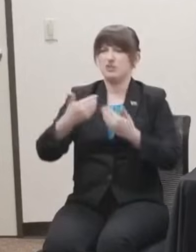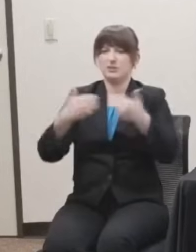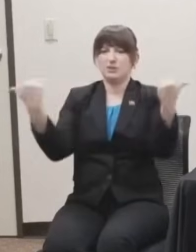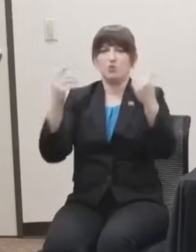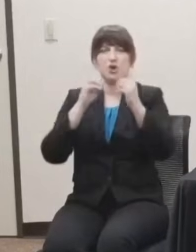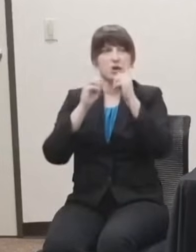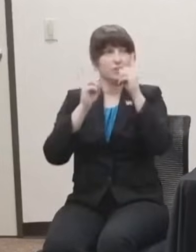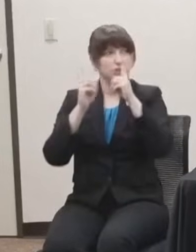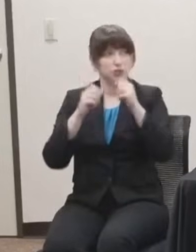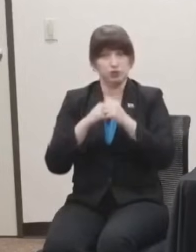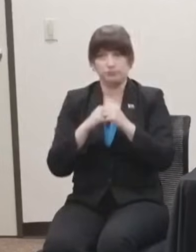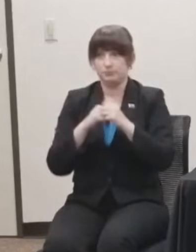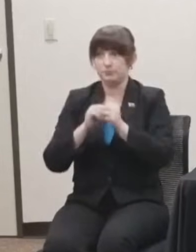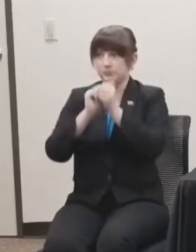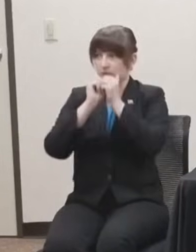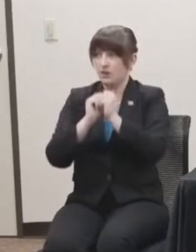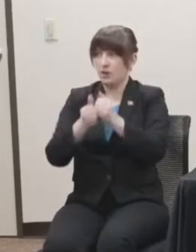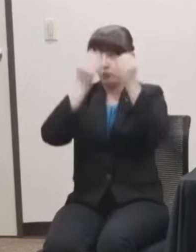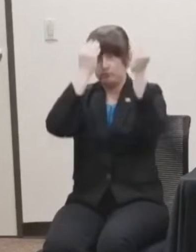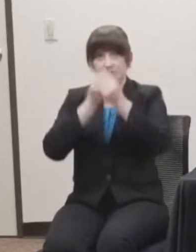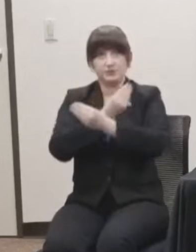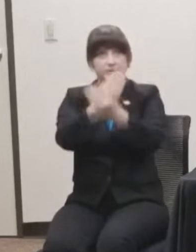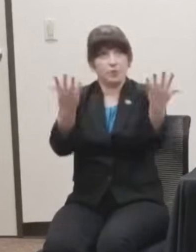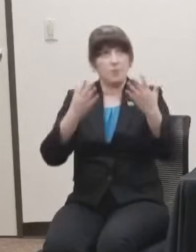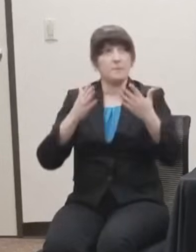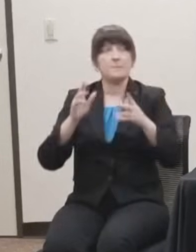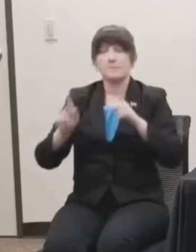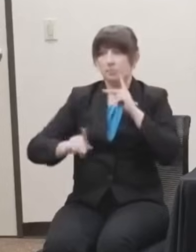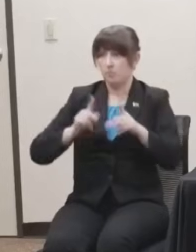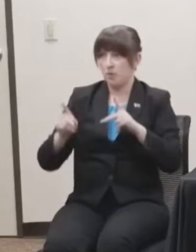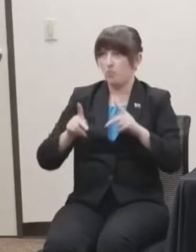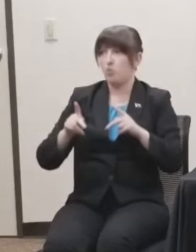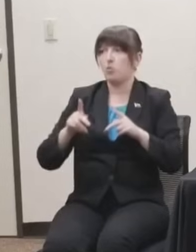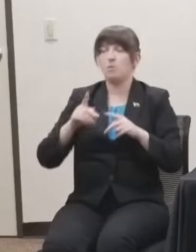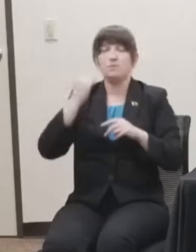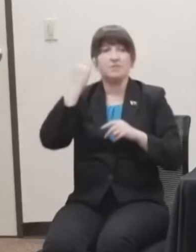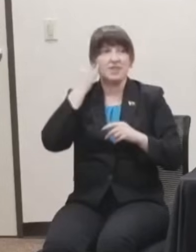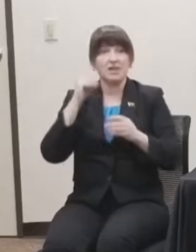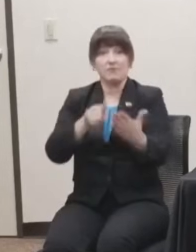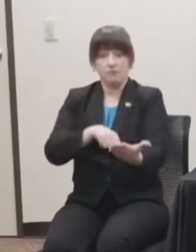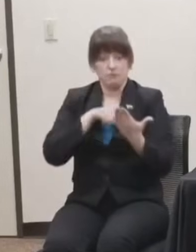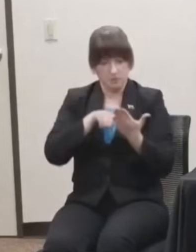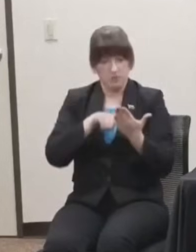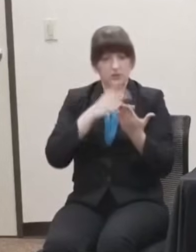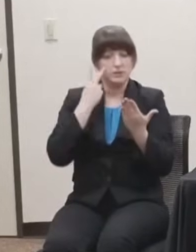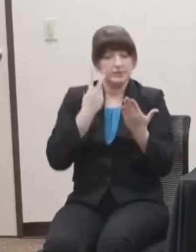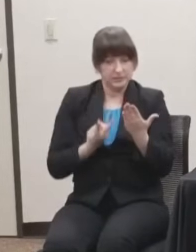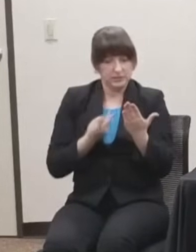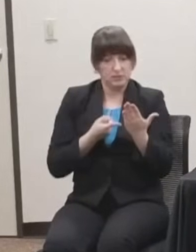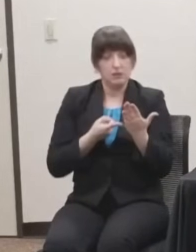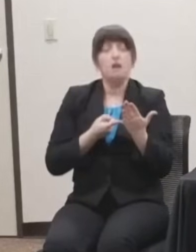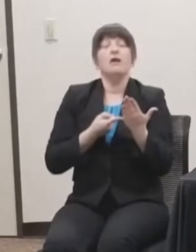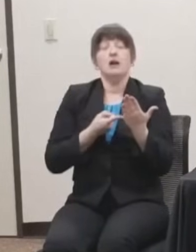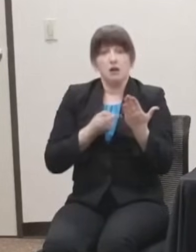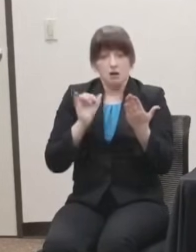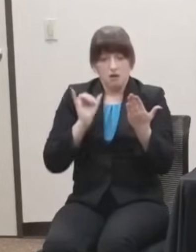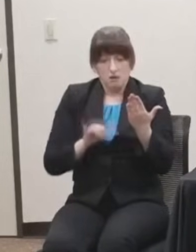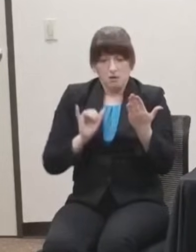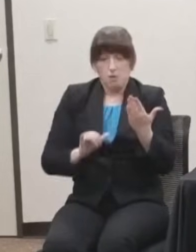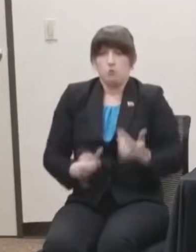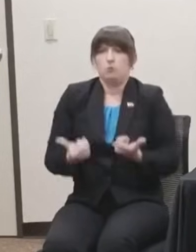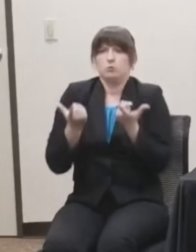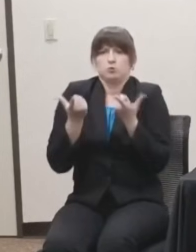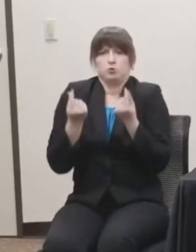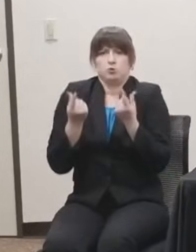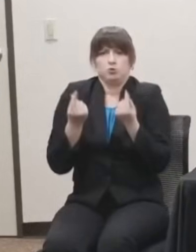can continue to get the message to the public about what they need to do when they get a message, what they should do when that message is received, and how they